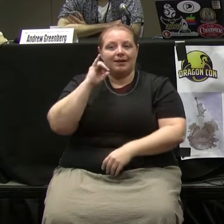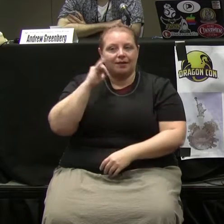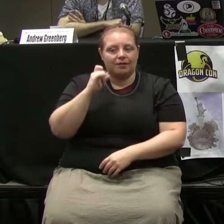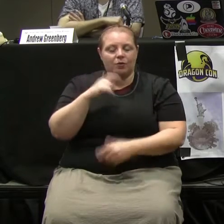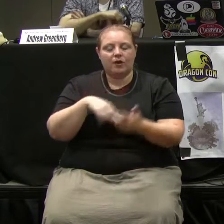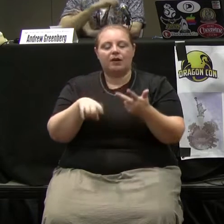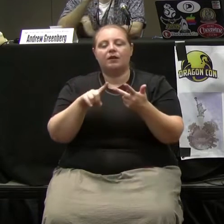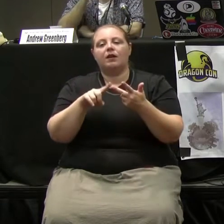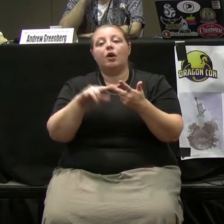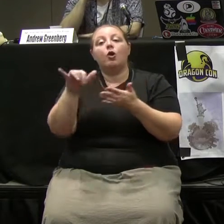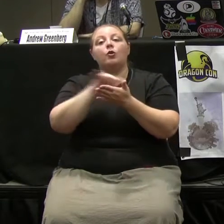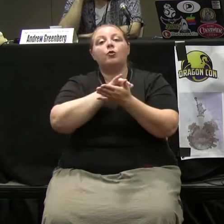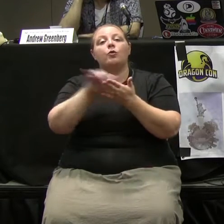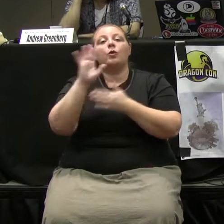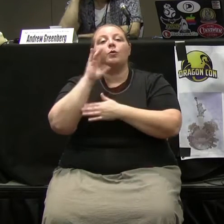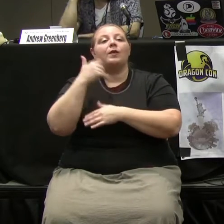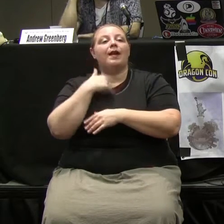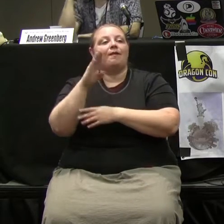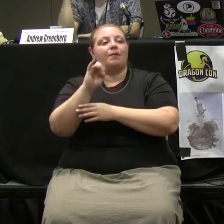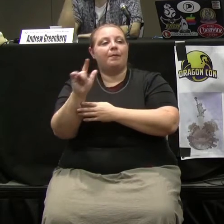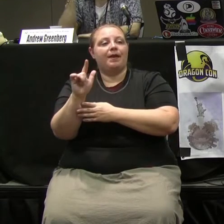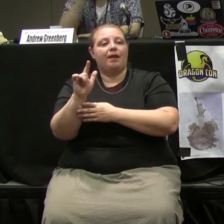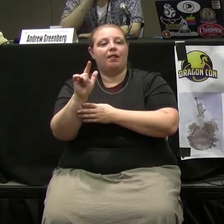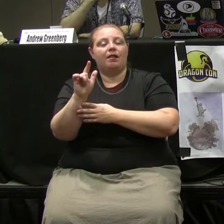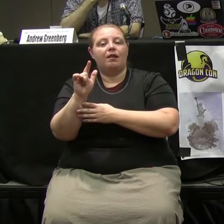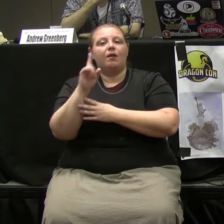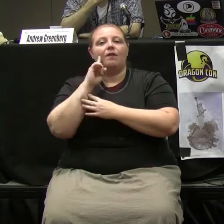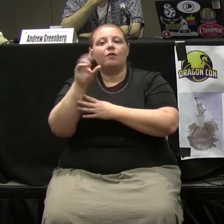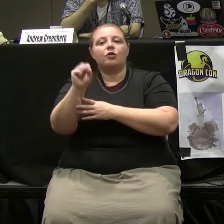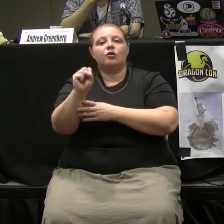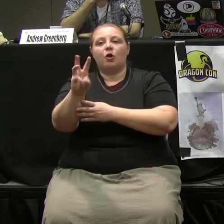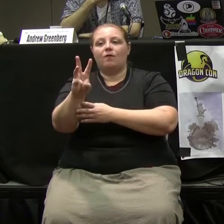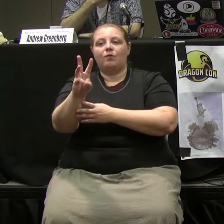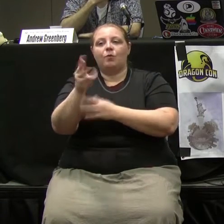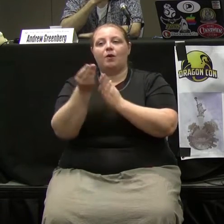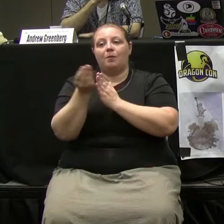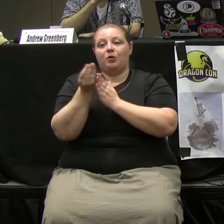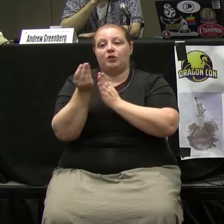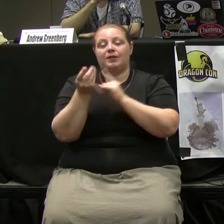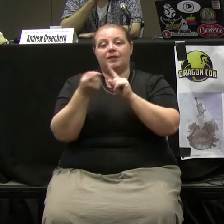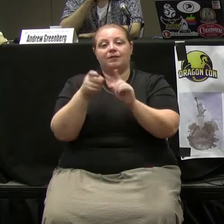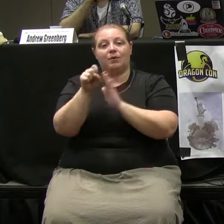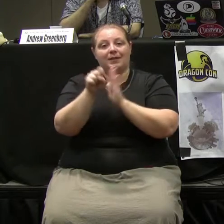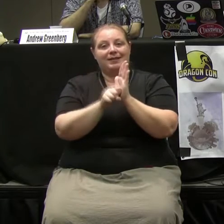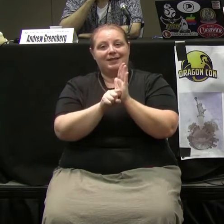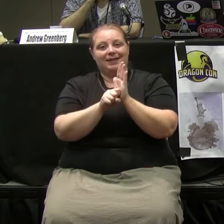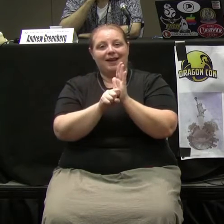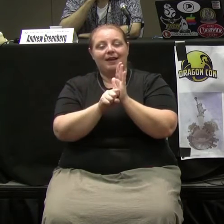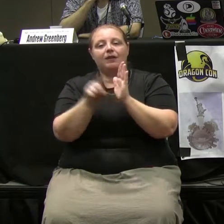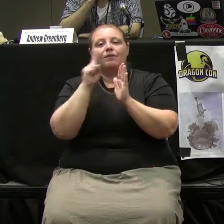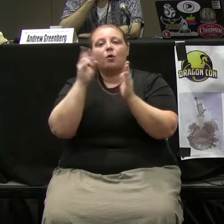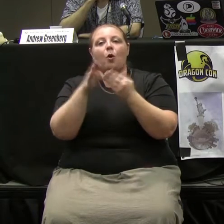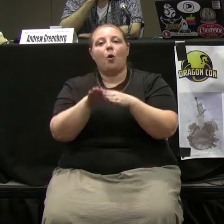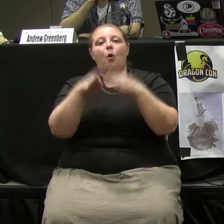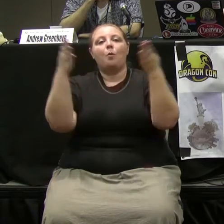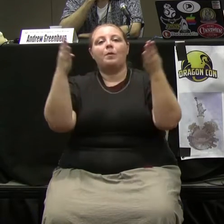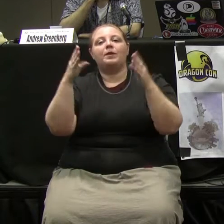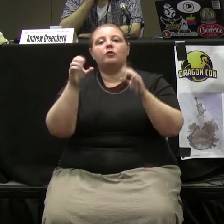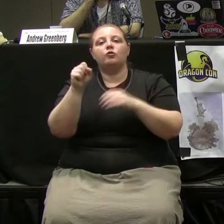currently considering a bill that would require software purchases by the state to prioritize open source